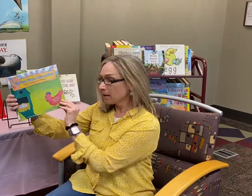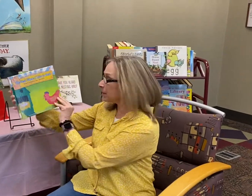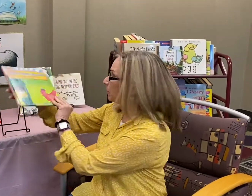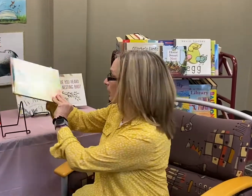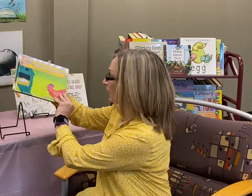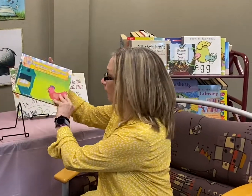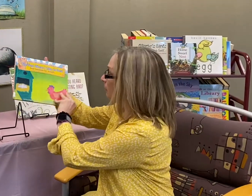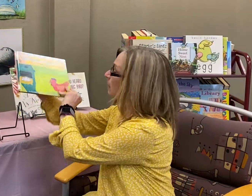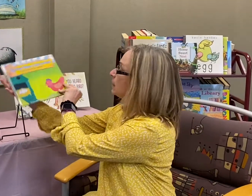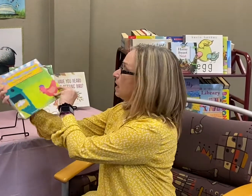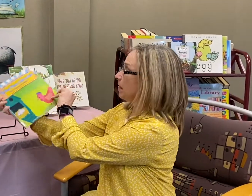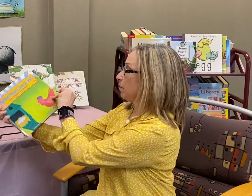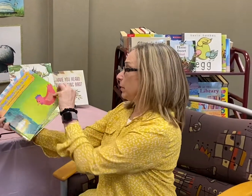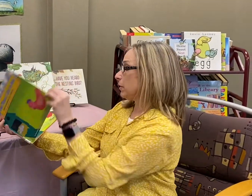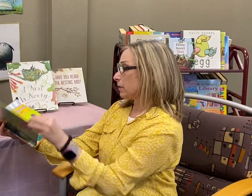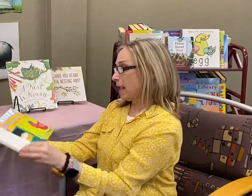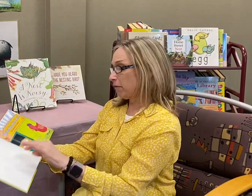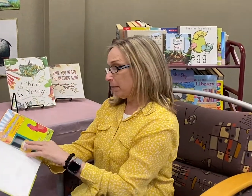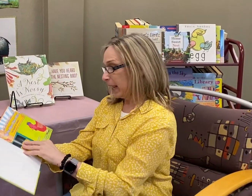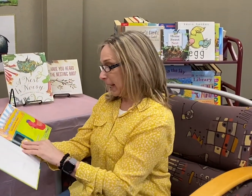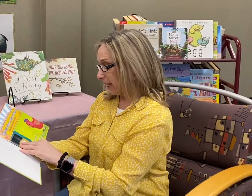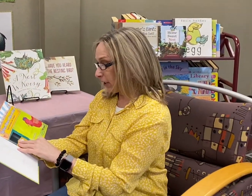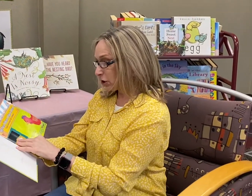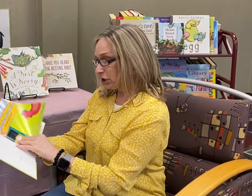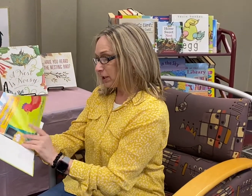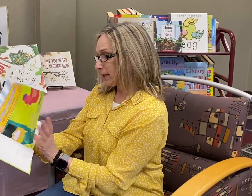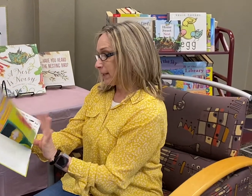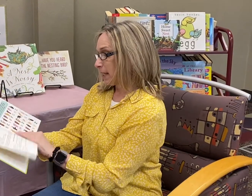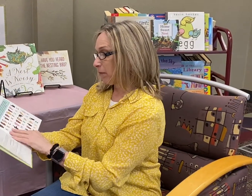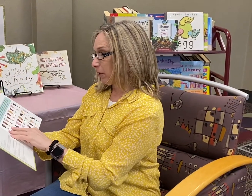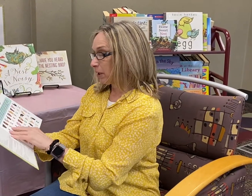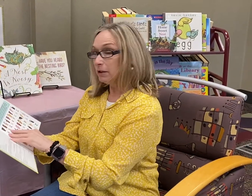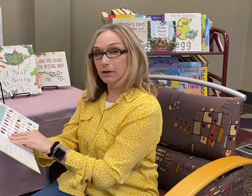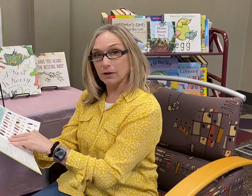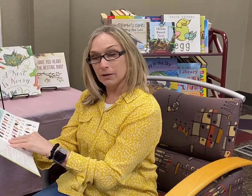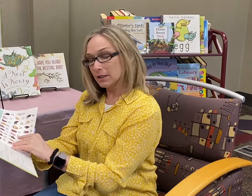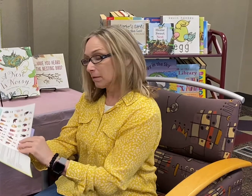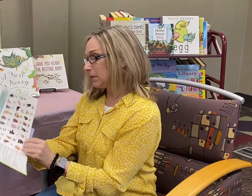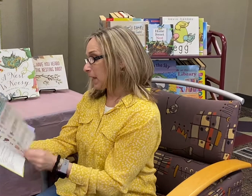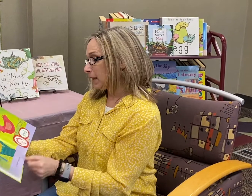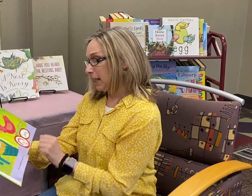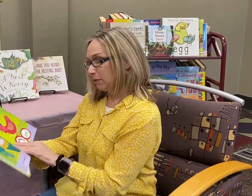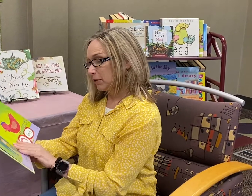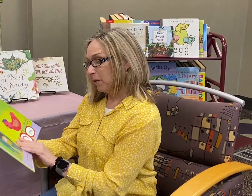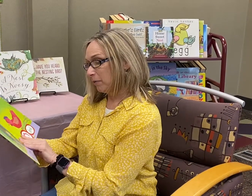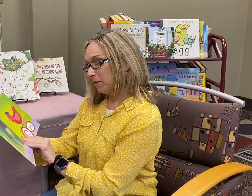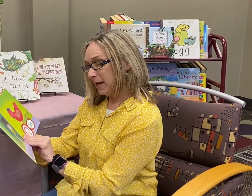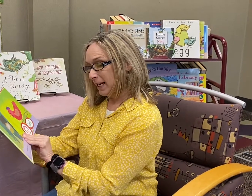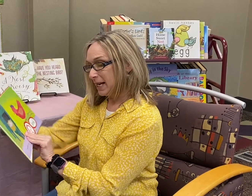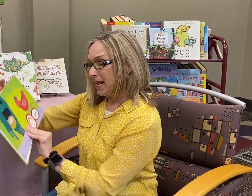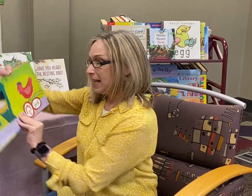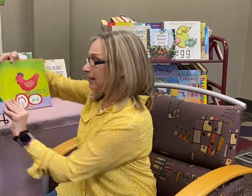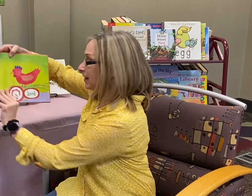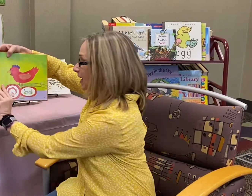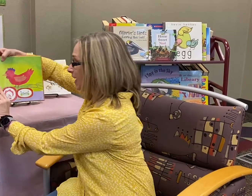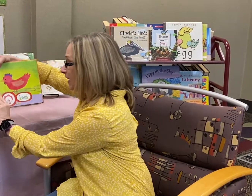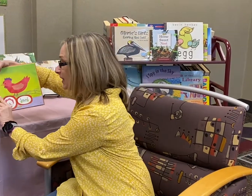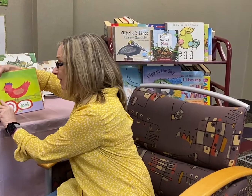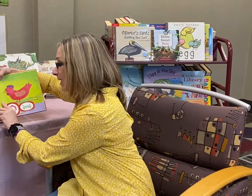to put down the book, every page, and we're going to learn some sign language while we read. This is